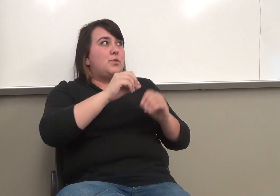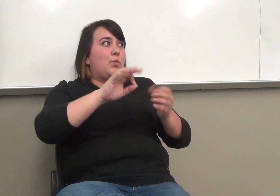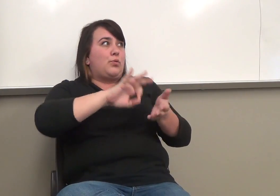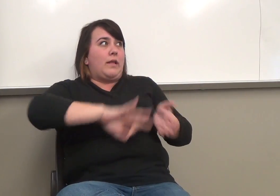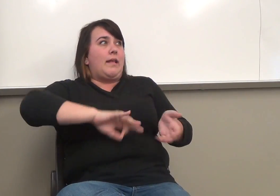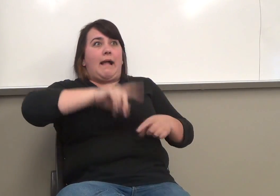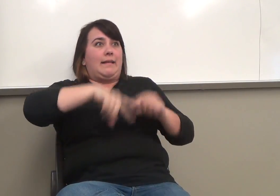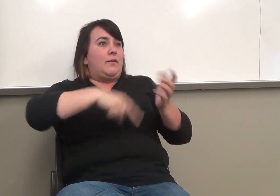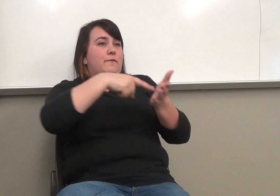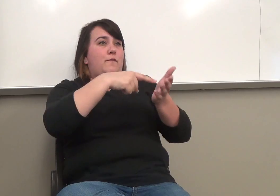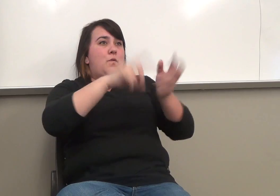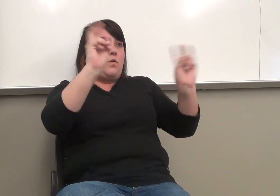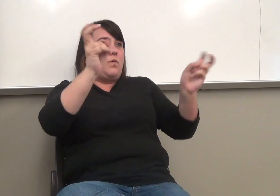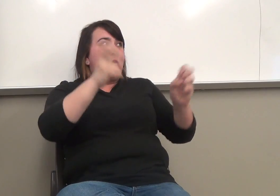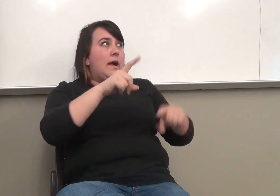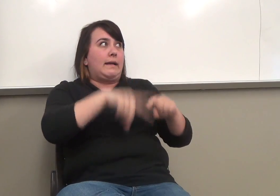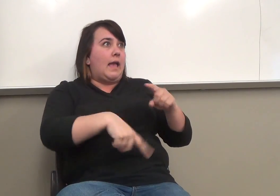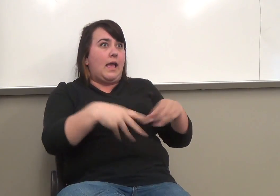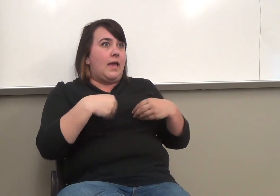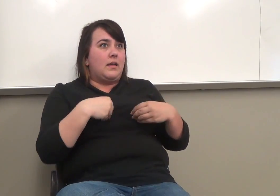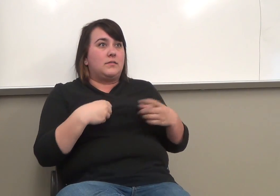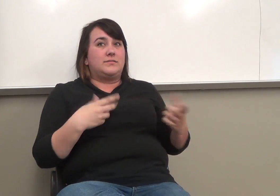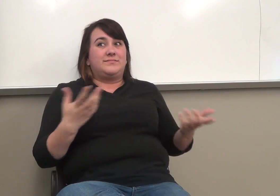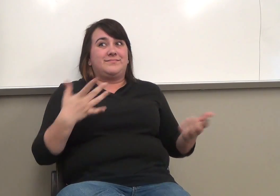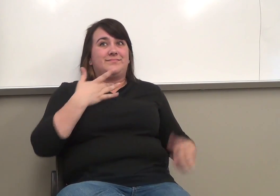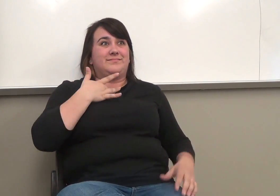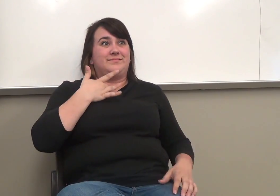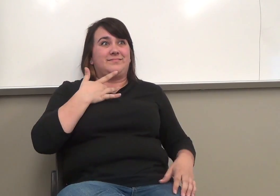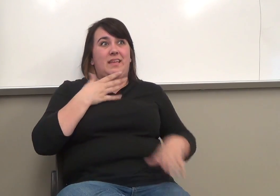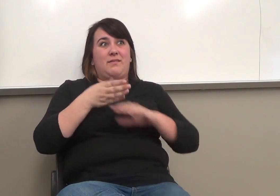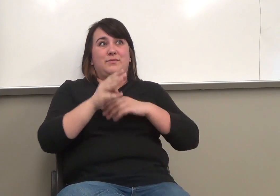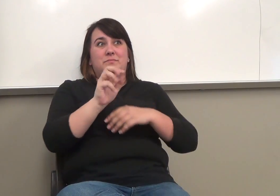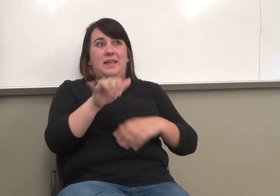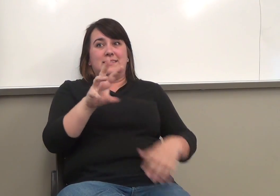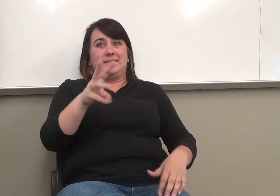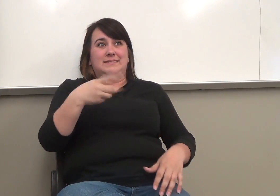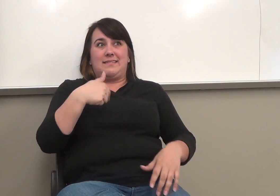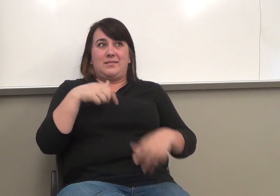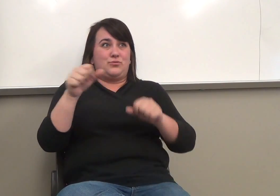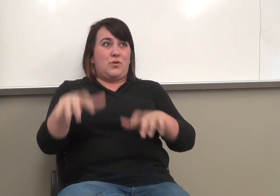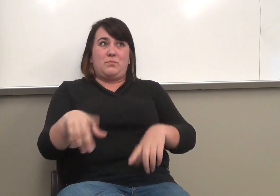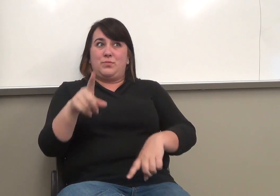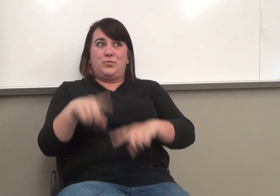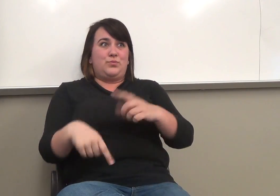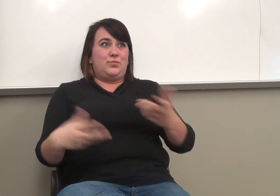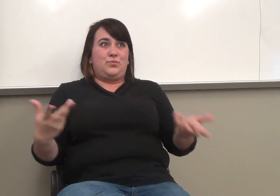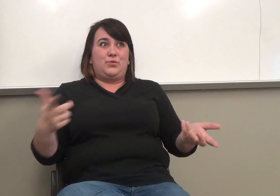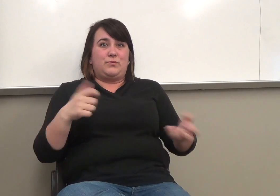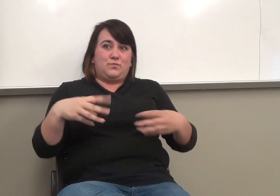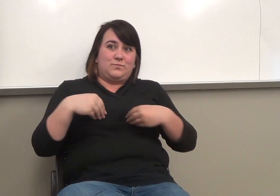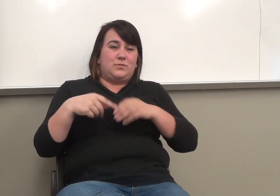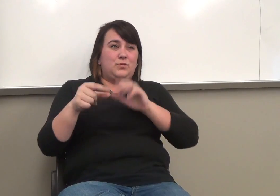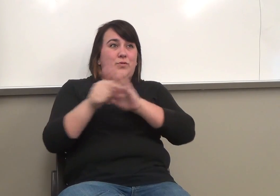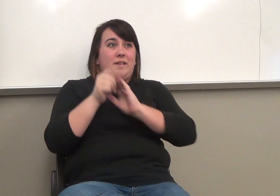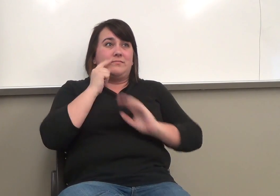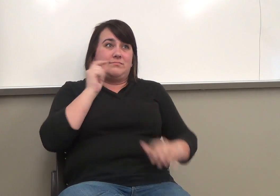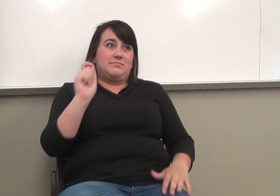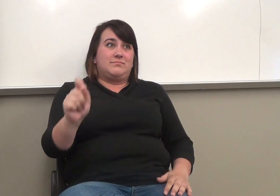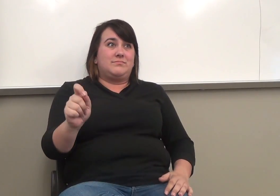date, I can't drop you. You have to take whatever grade you get in the class. So that's how that works. So just be aware that